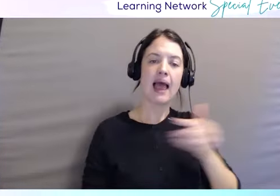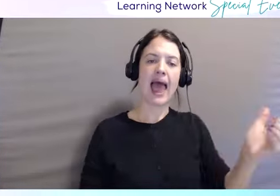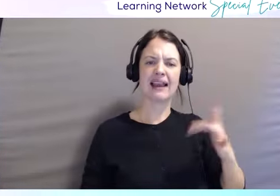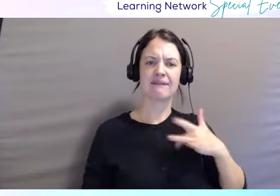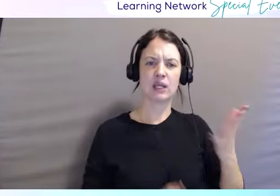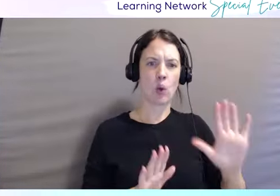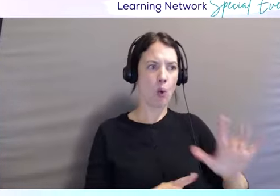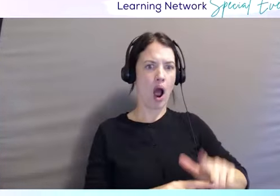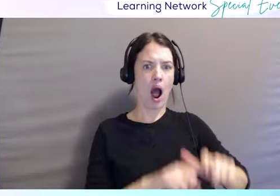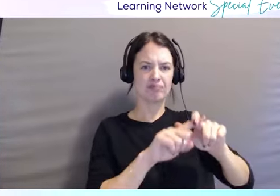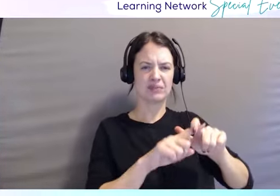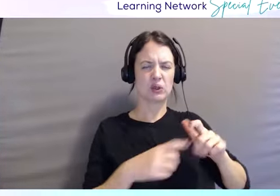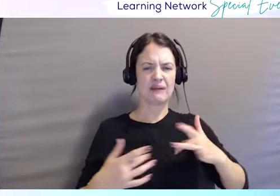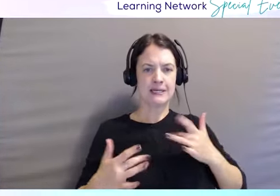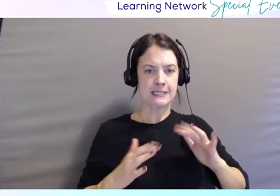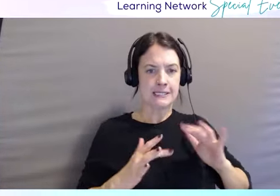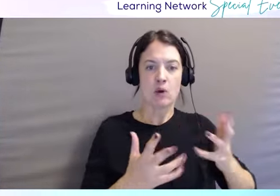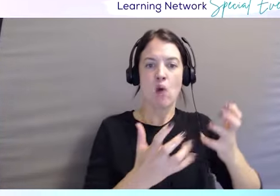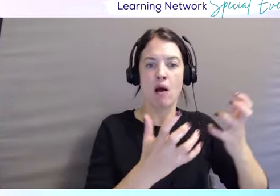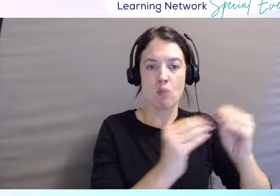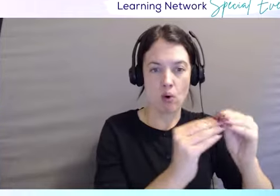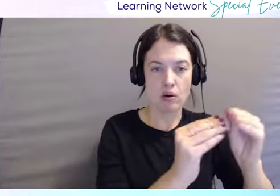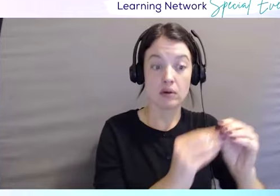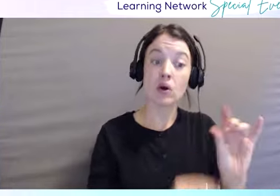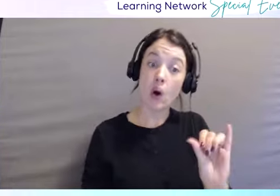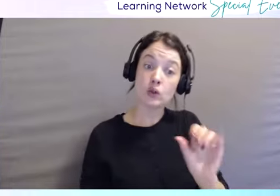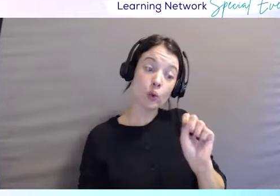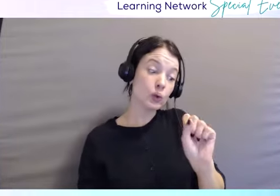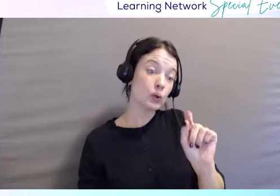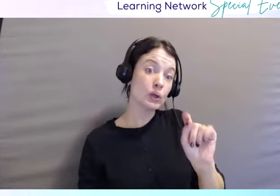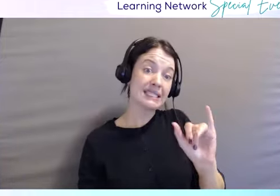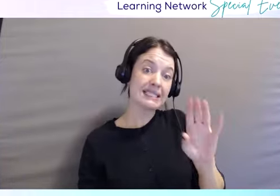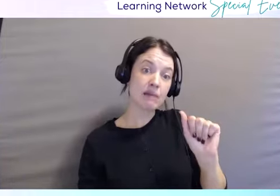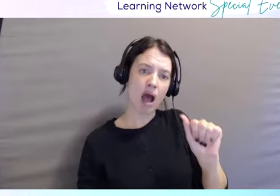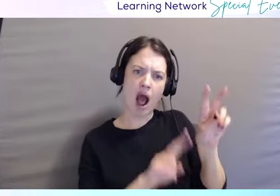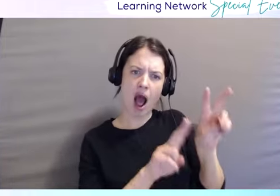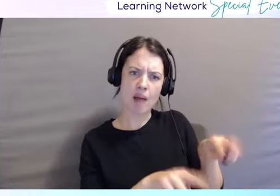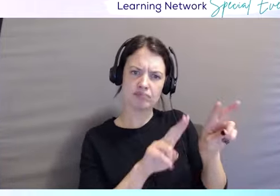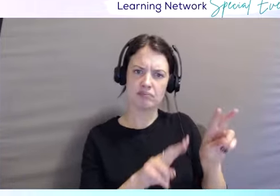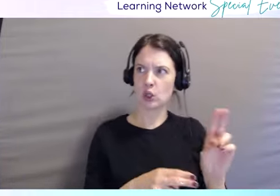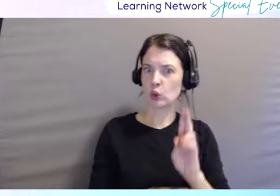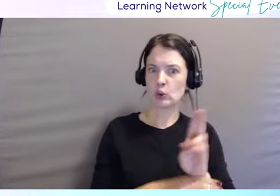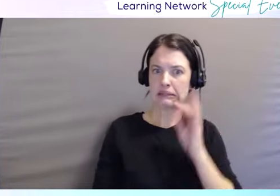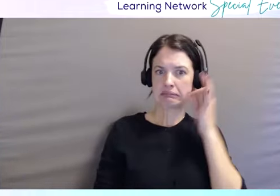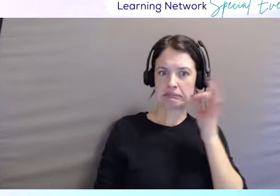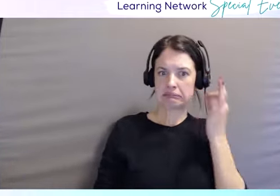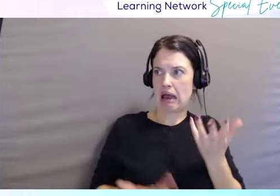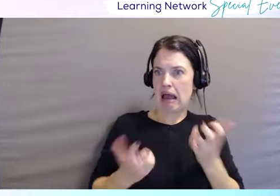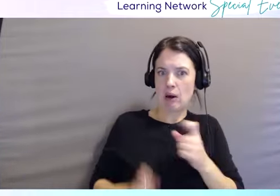drugs, where women experience more stigma in using cannabis, so often delay treatment seeking. And maybe one